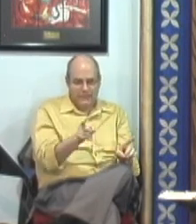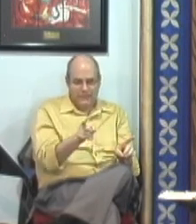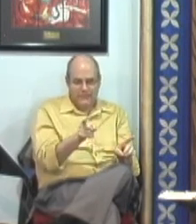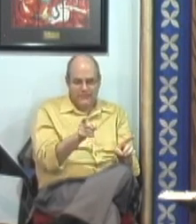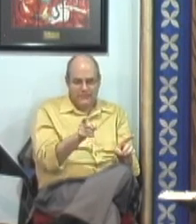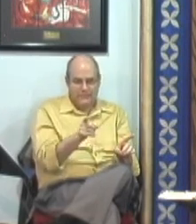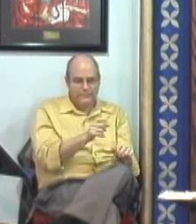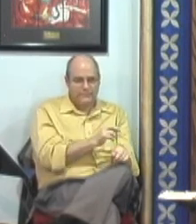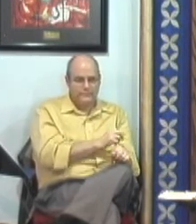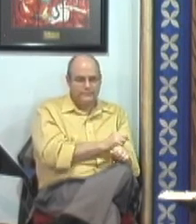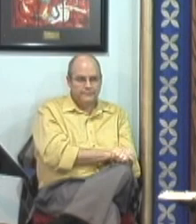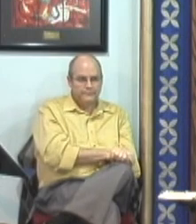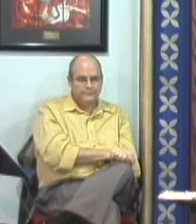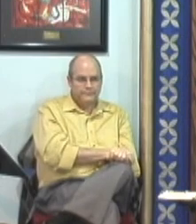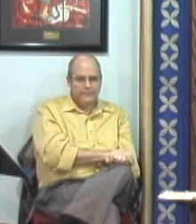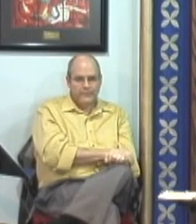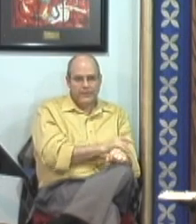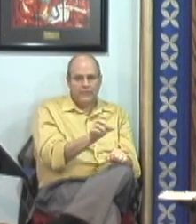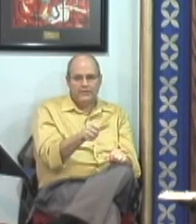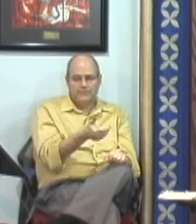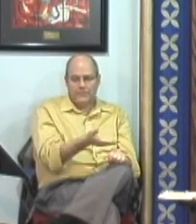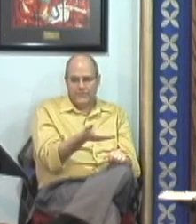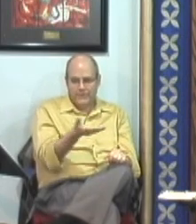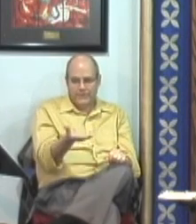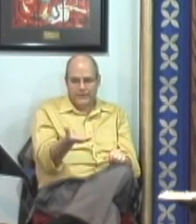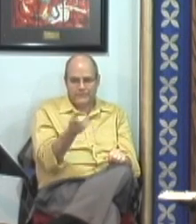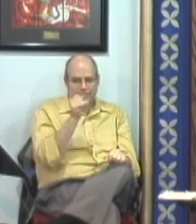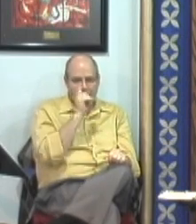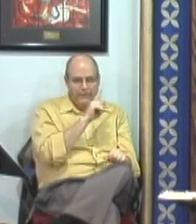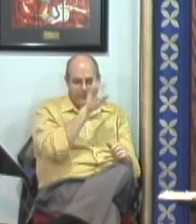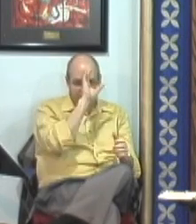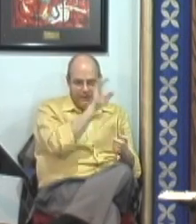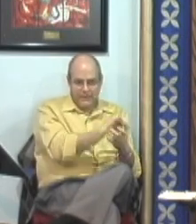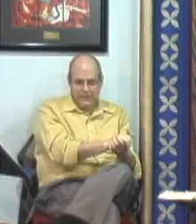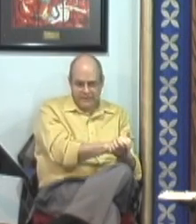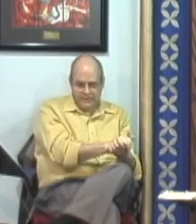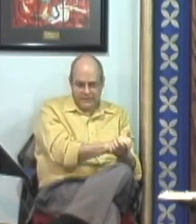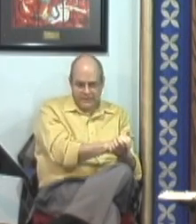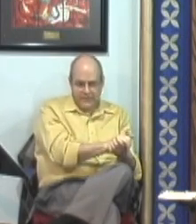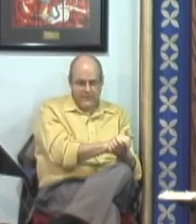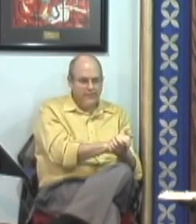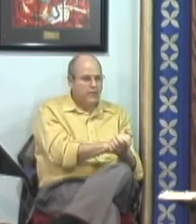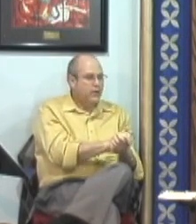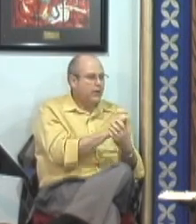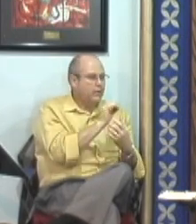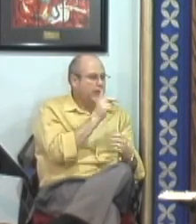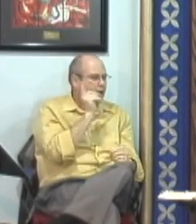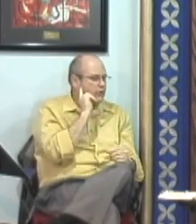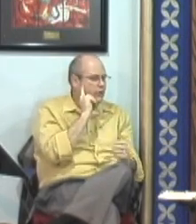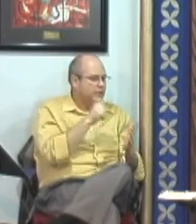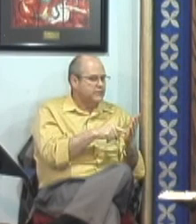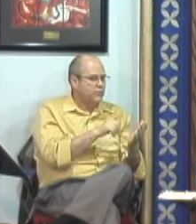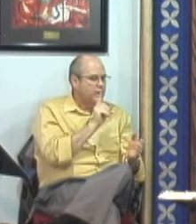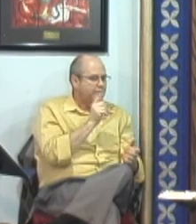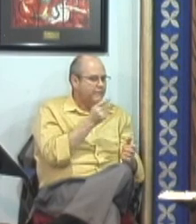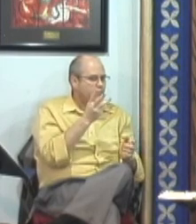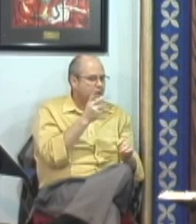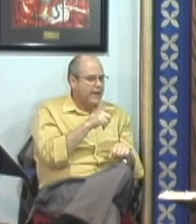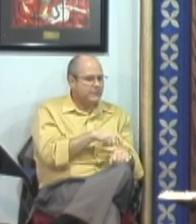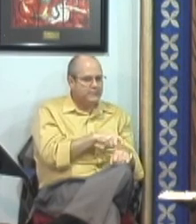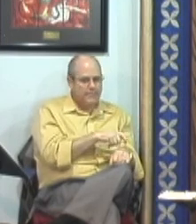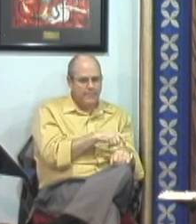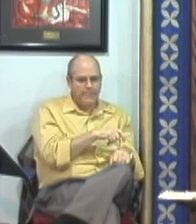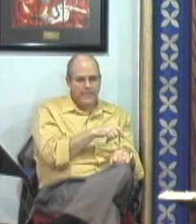So what are some other things? False beliefs. How about this one? I've heard this one a few